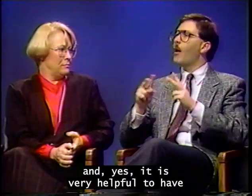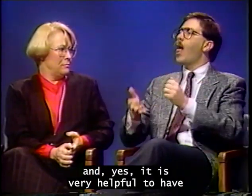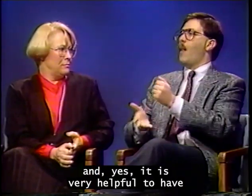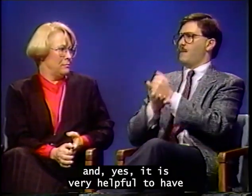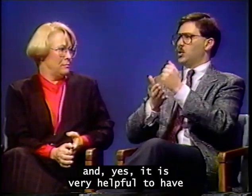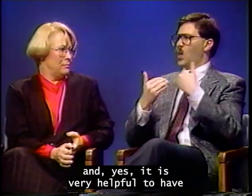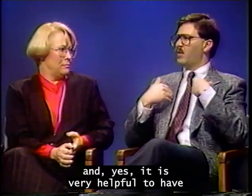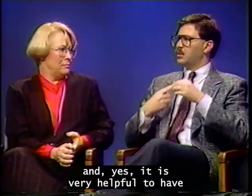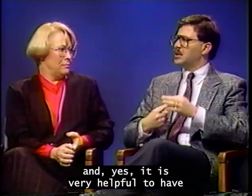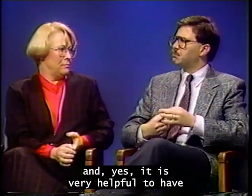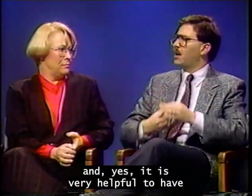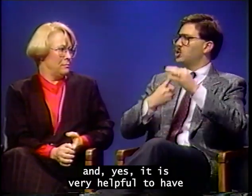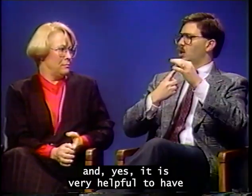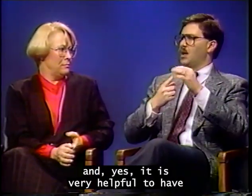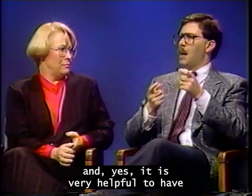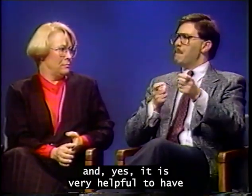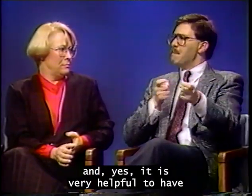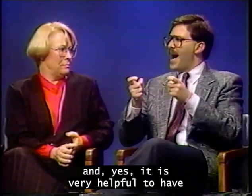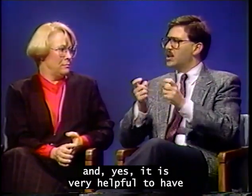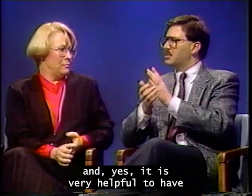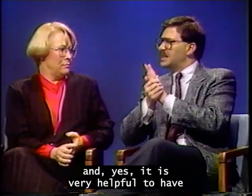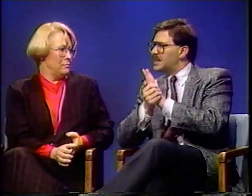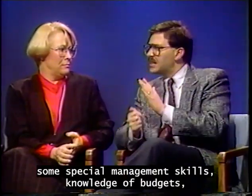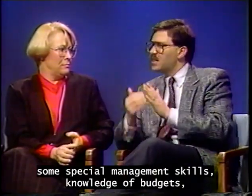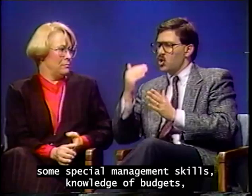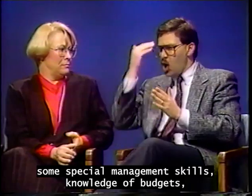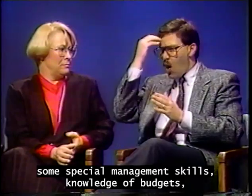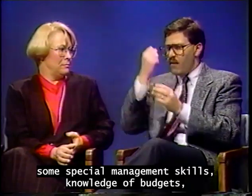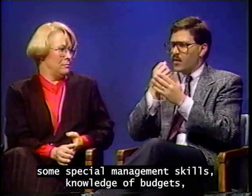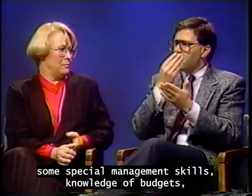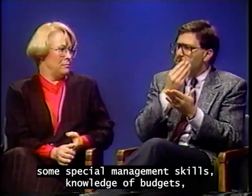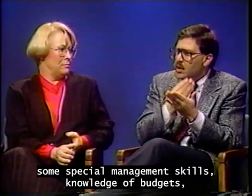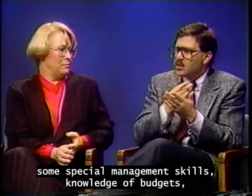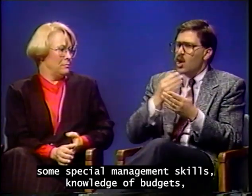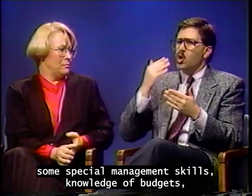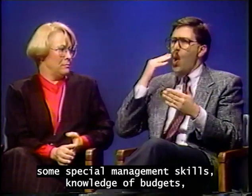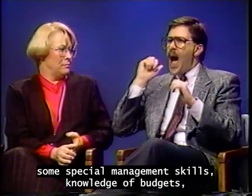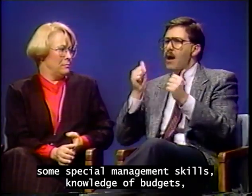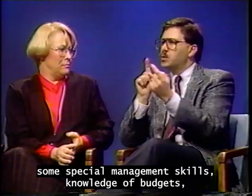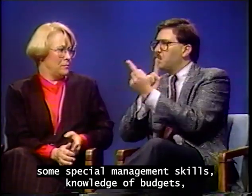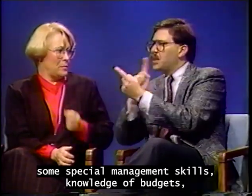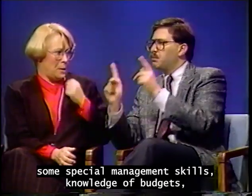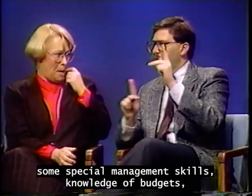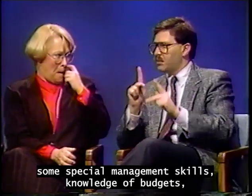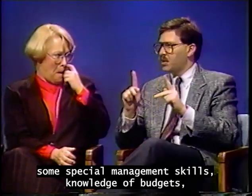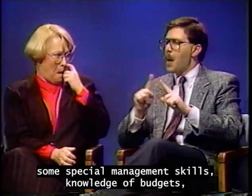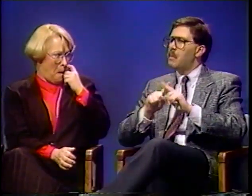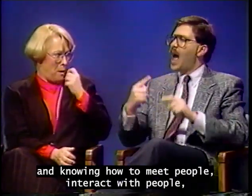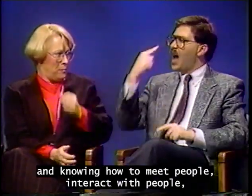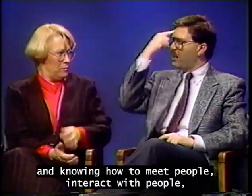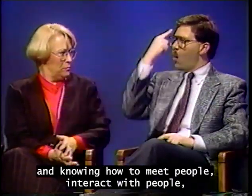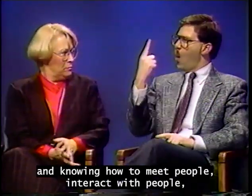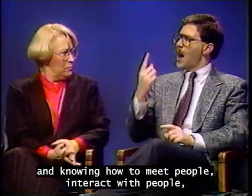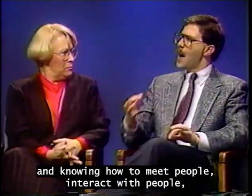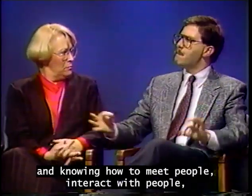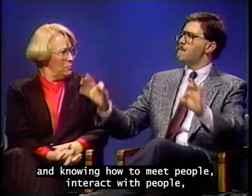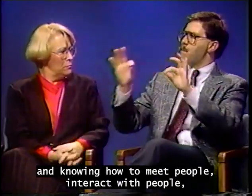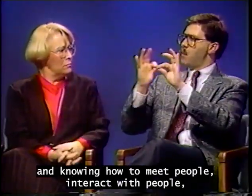And yes, it is very helpful to have some special management skills, knowledge of budgets, and knowing how to meet